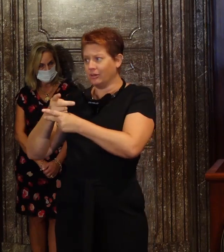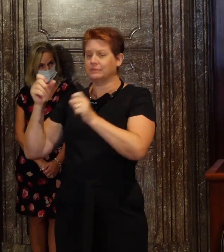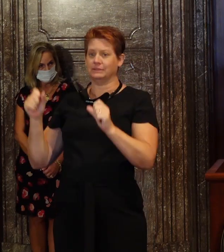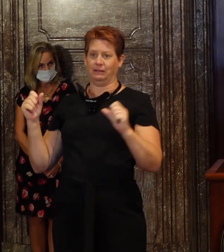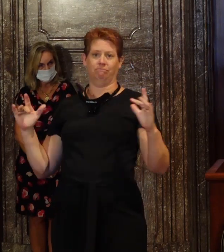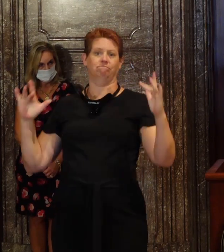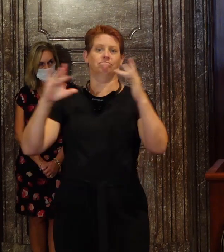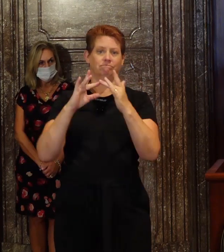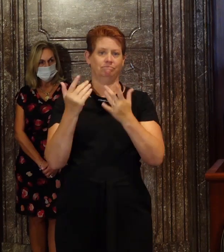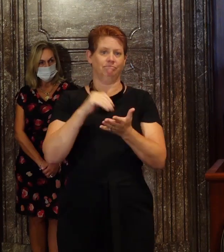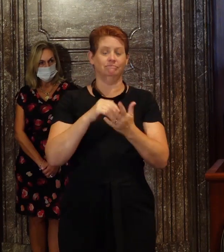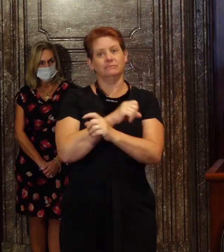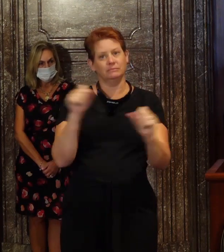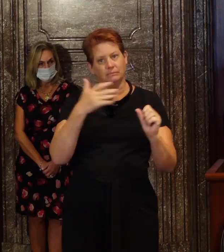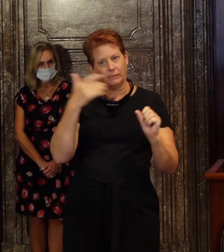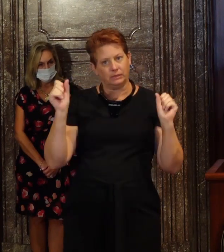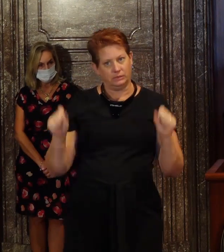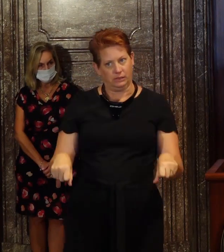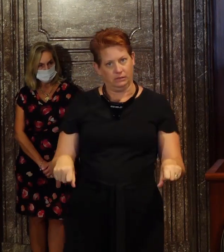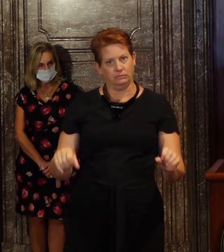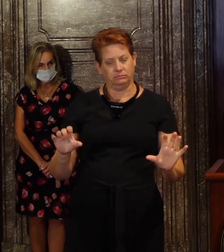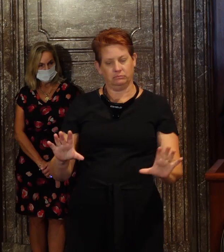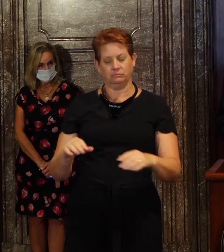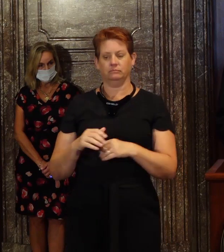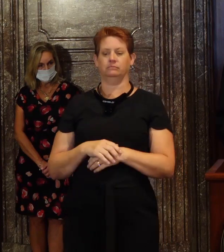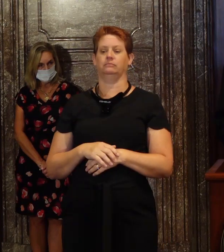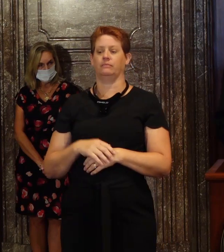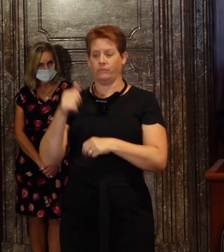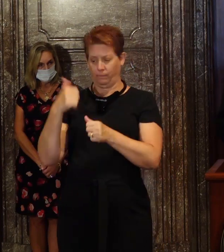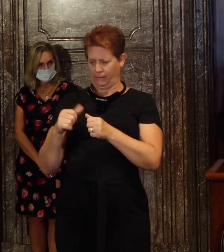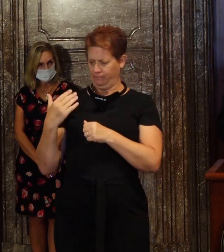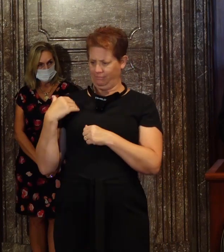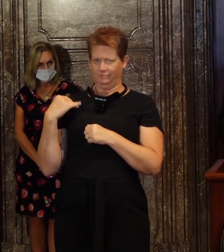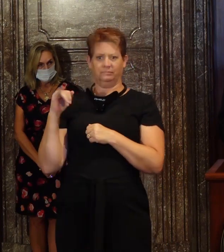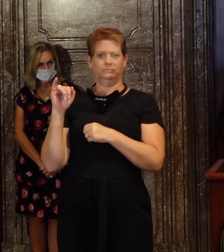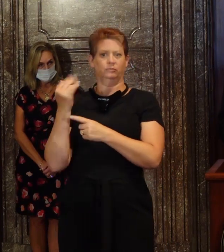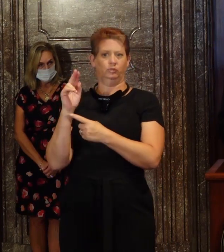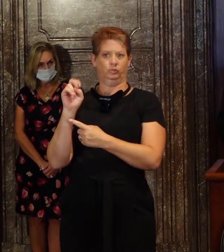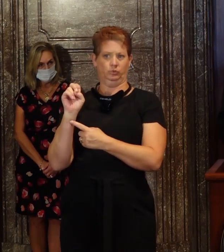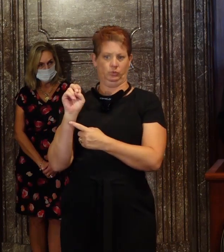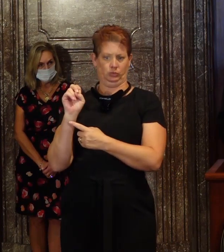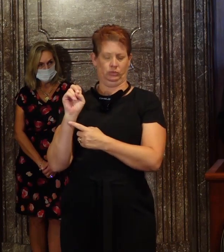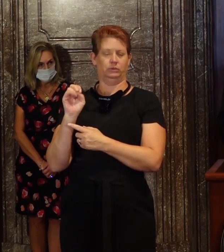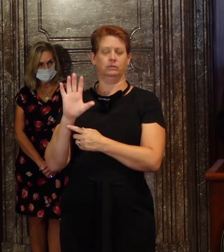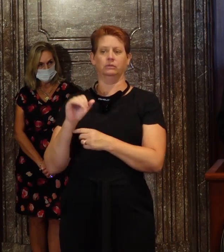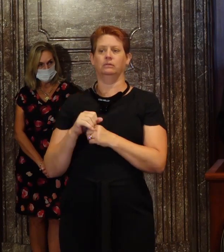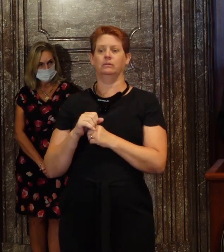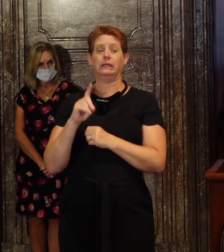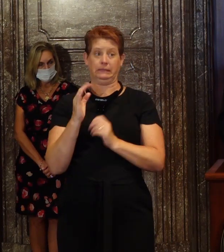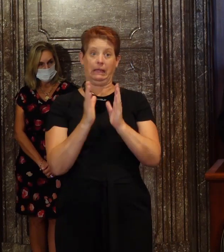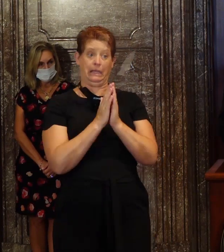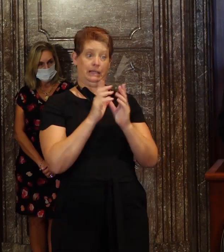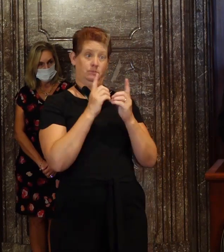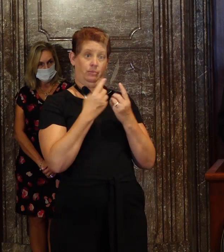safely as best we can. You might recall that back in June, right after I'd asked the Department of Health and